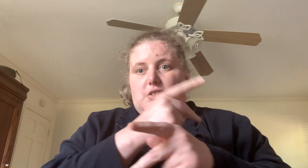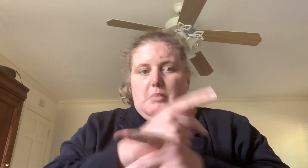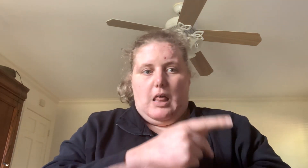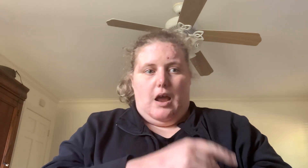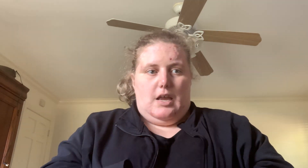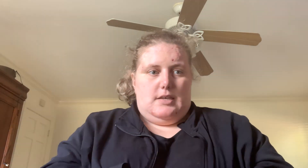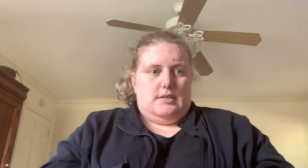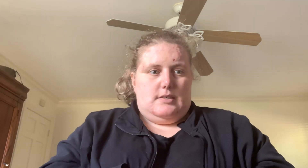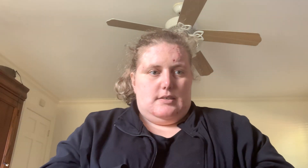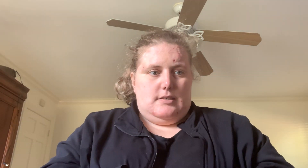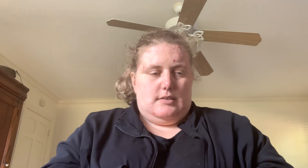All right.